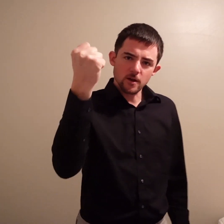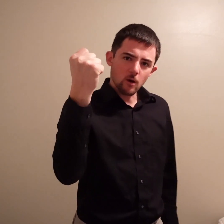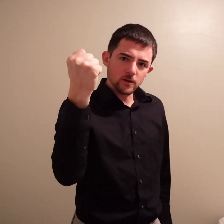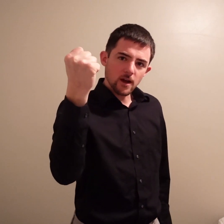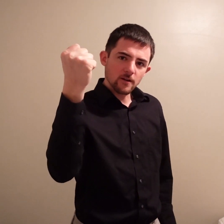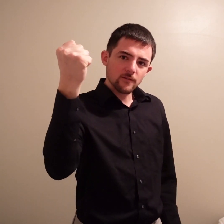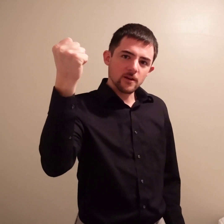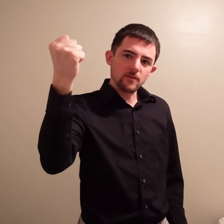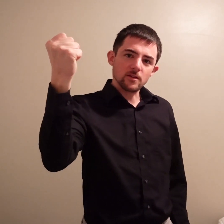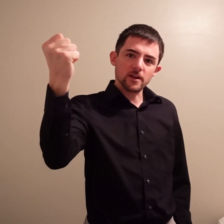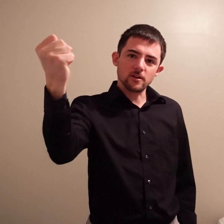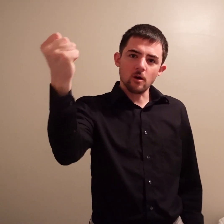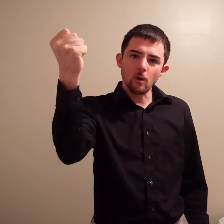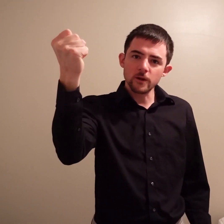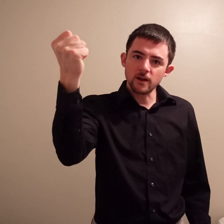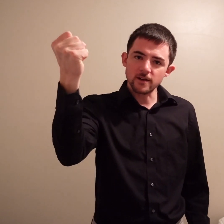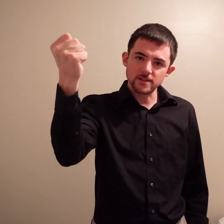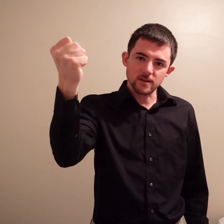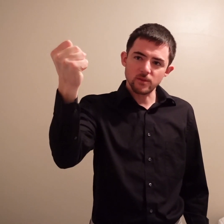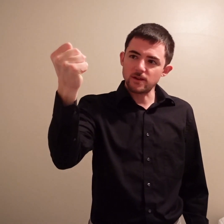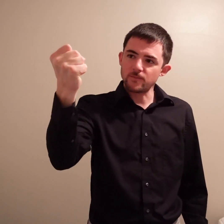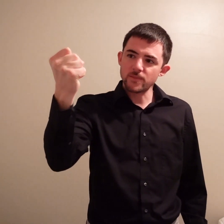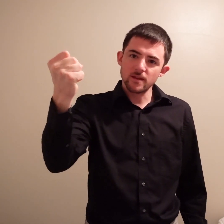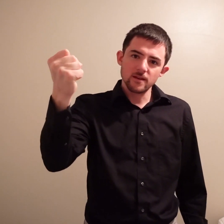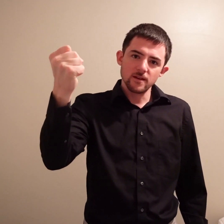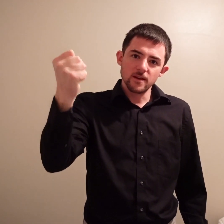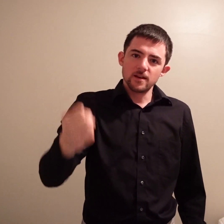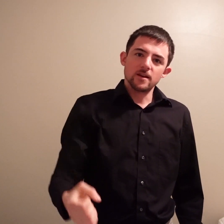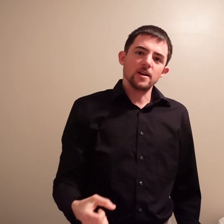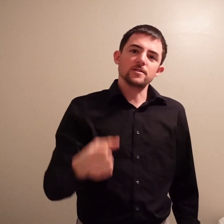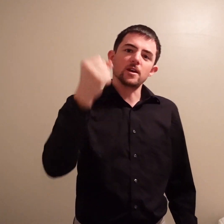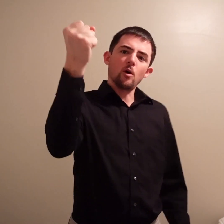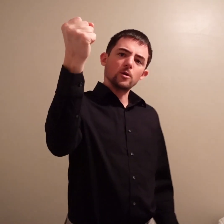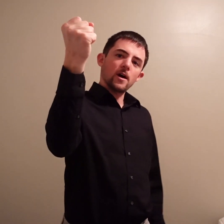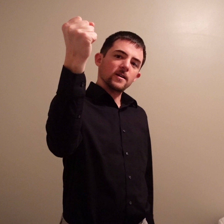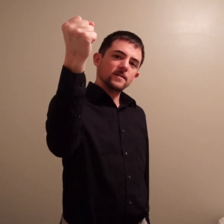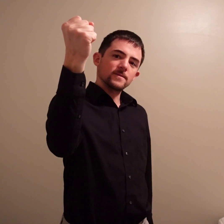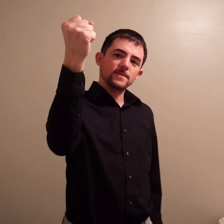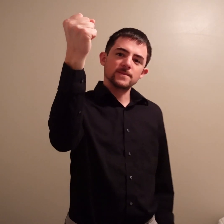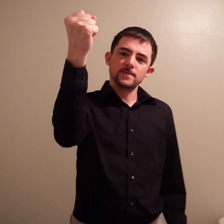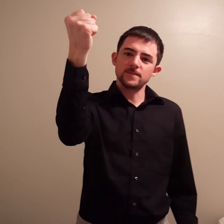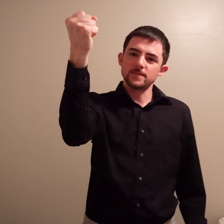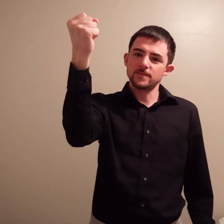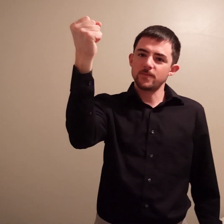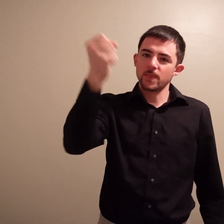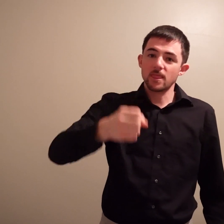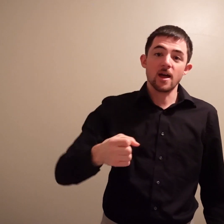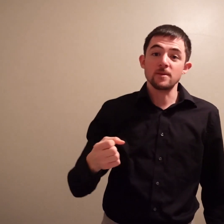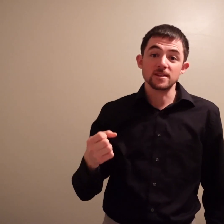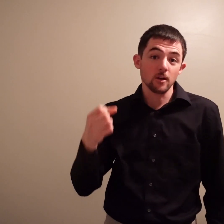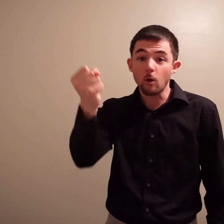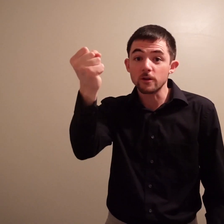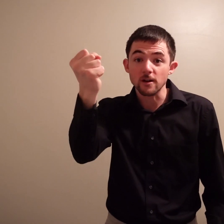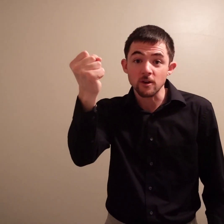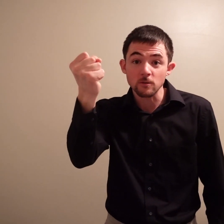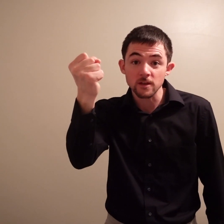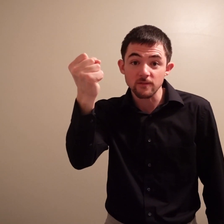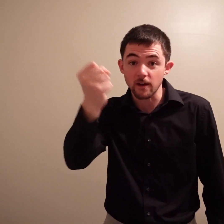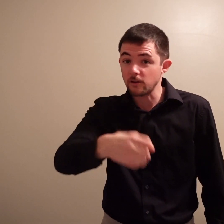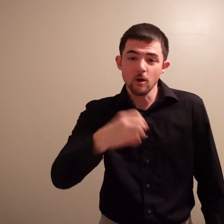hold it out in front of you like you're holding on to something. And you say, hold on. That means like, hold on, don't leave yet.